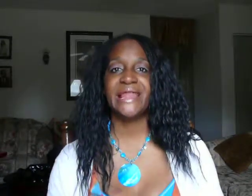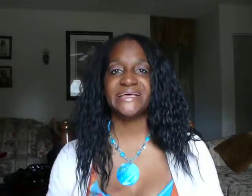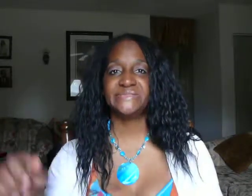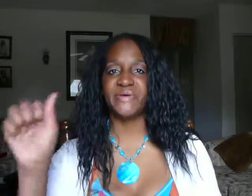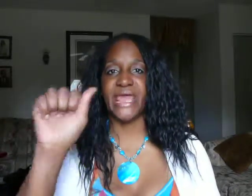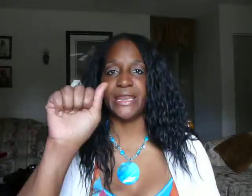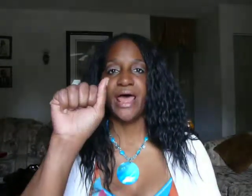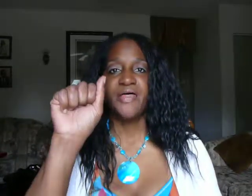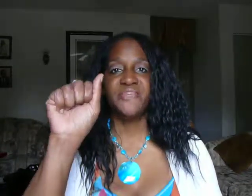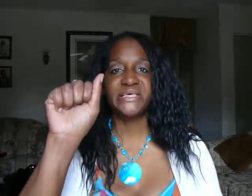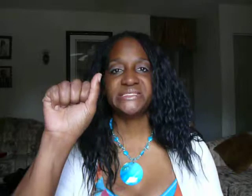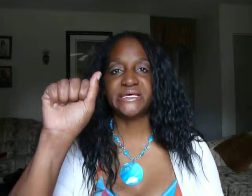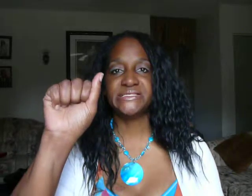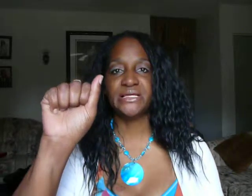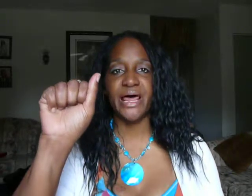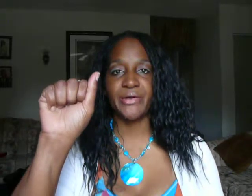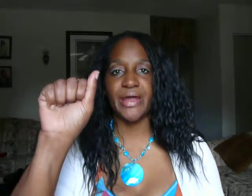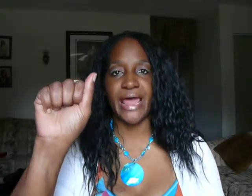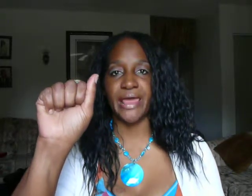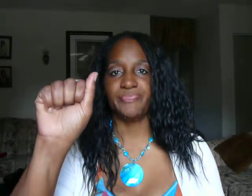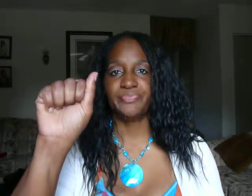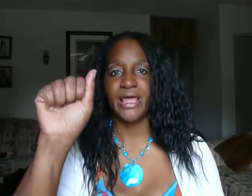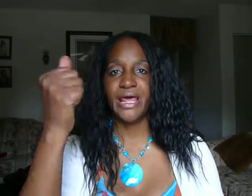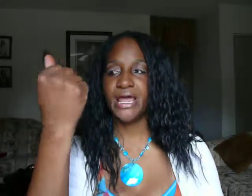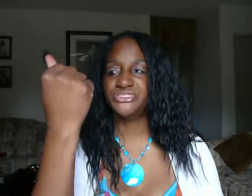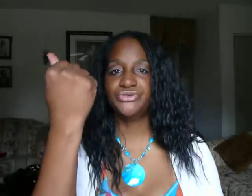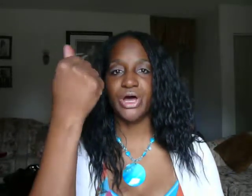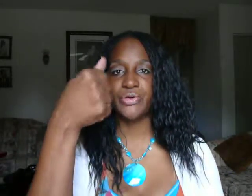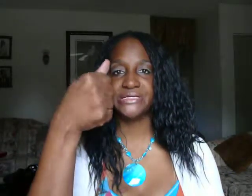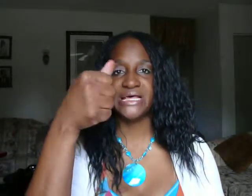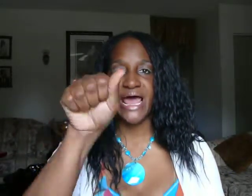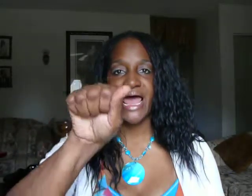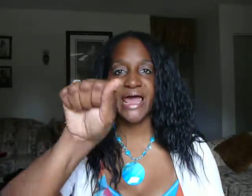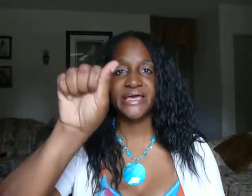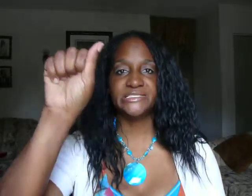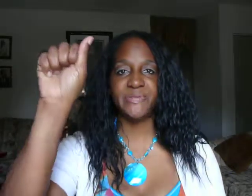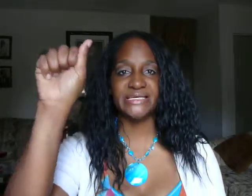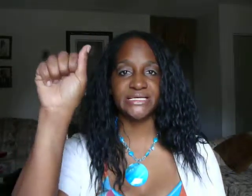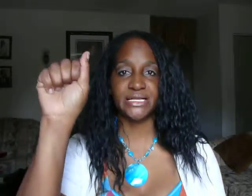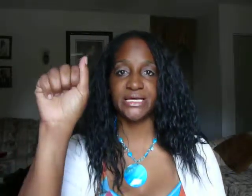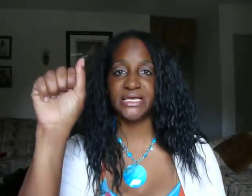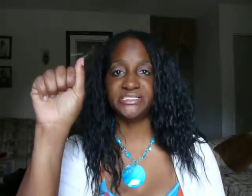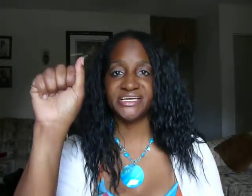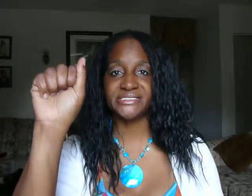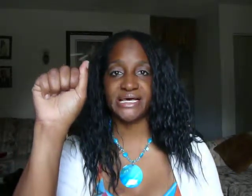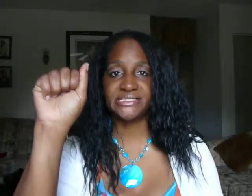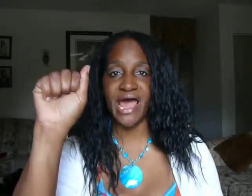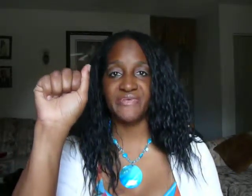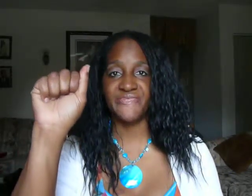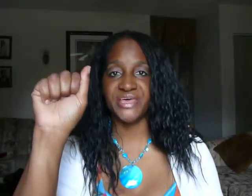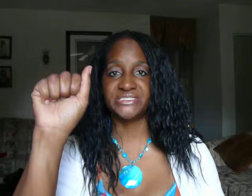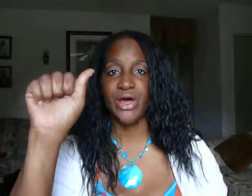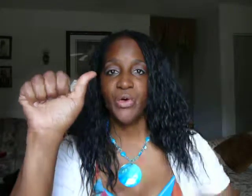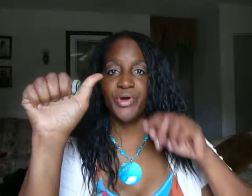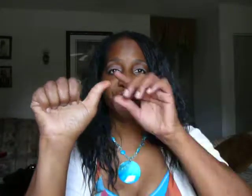Let's begin. This is the letter A, and as you notice, A is basically just a tight fist with your